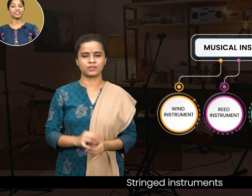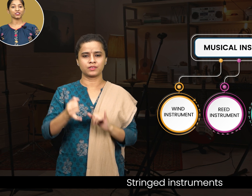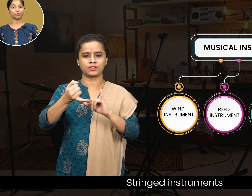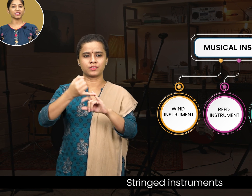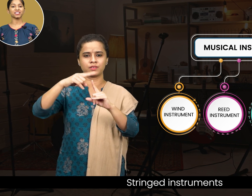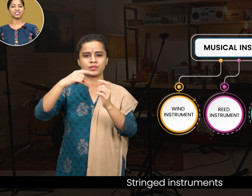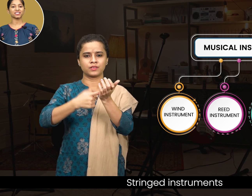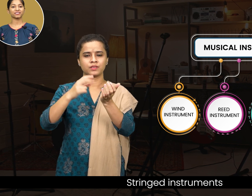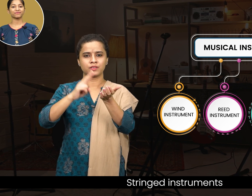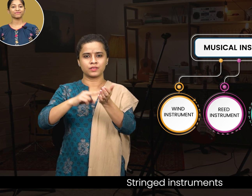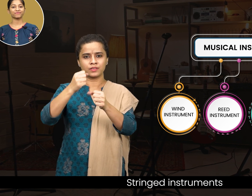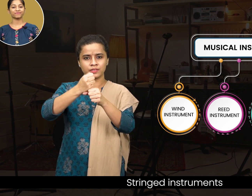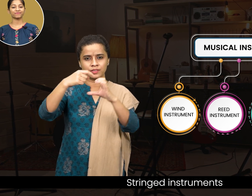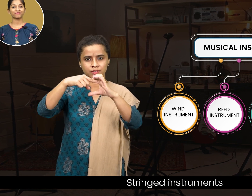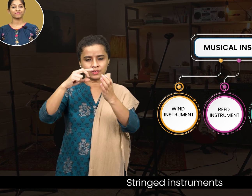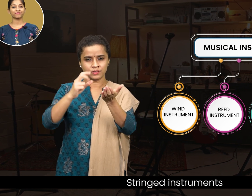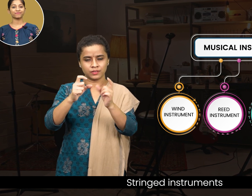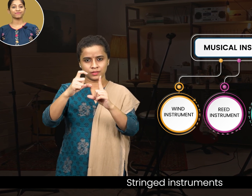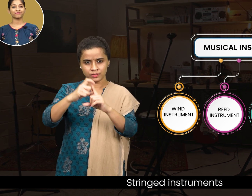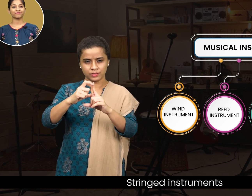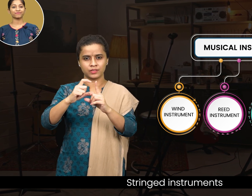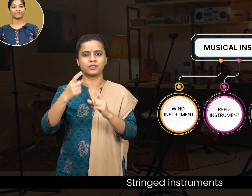stringed instruments,